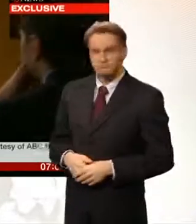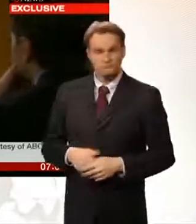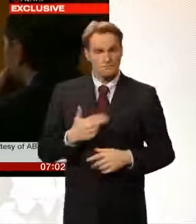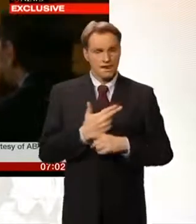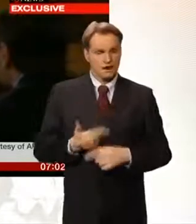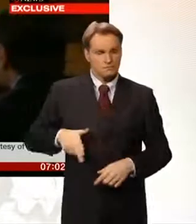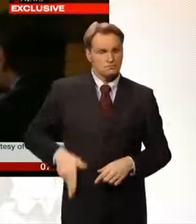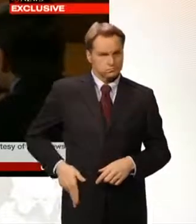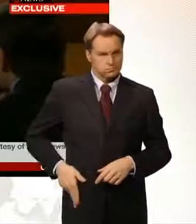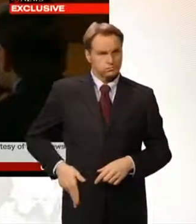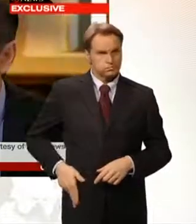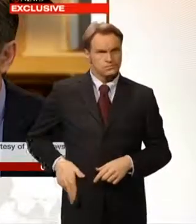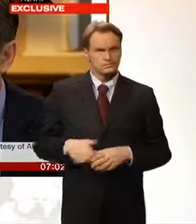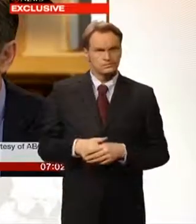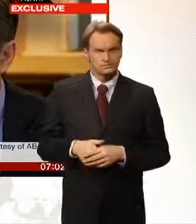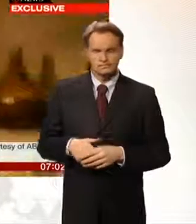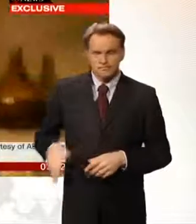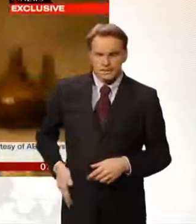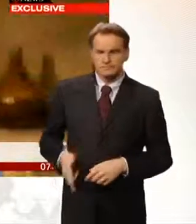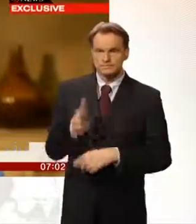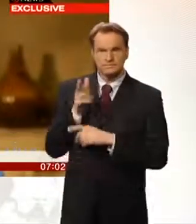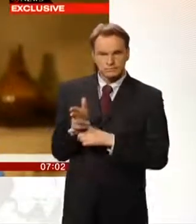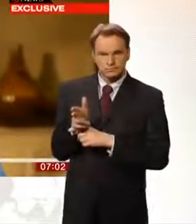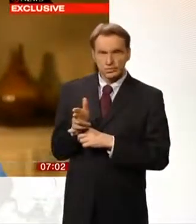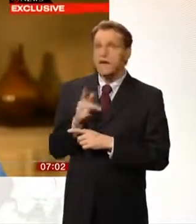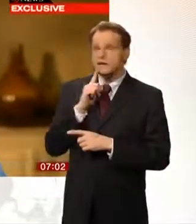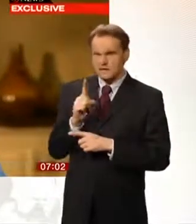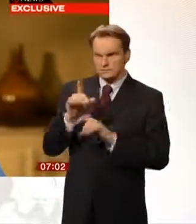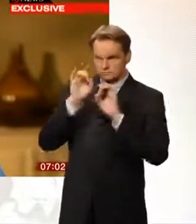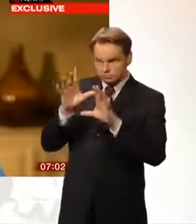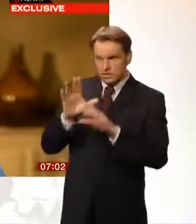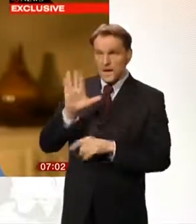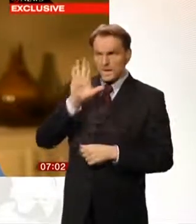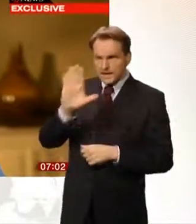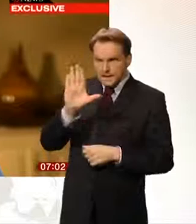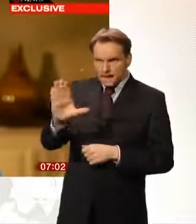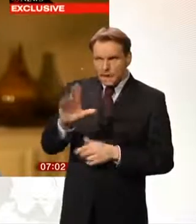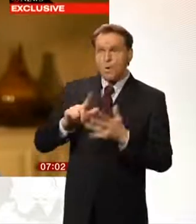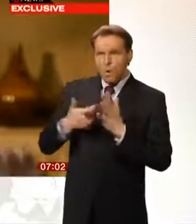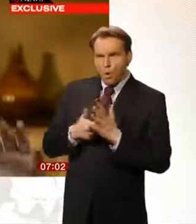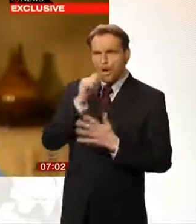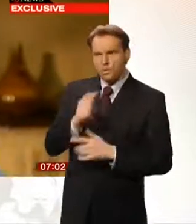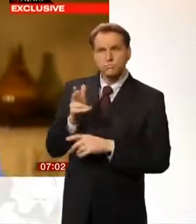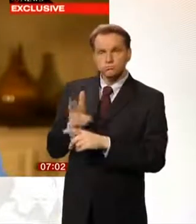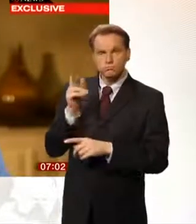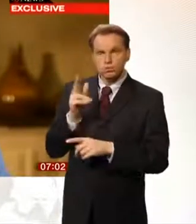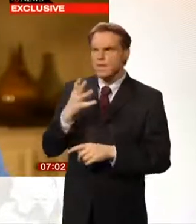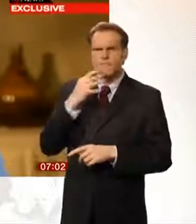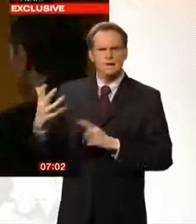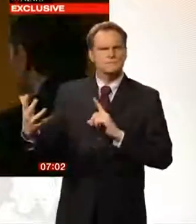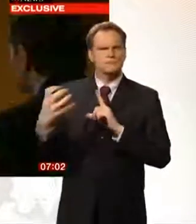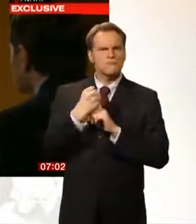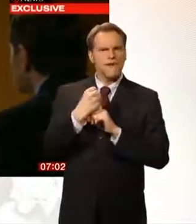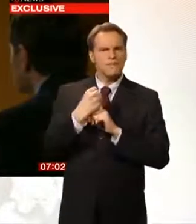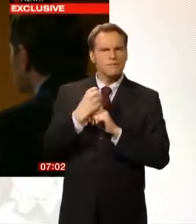I take it out and when I come up I point it at him. And when I said I said get back or I'm going to shoot you. And then his response immediately, he grabbed the top of my gun.